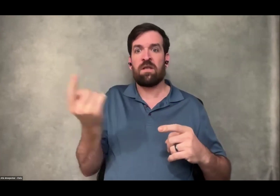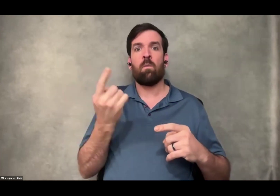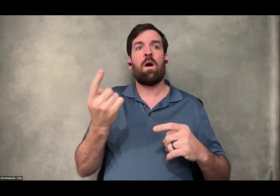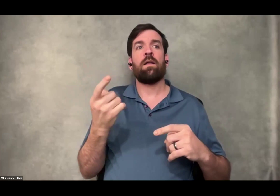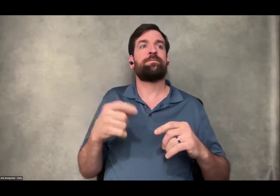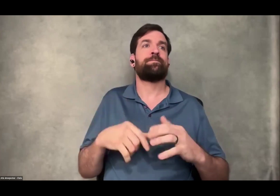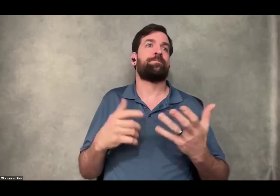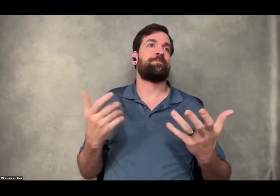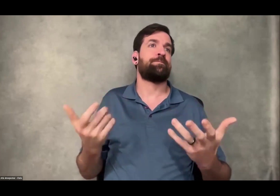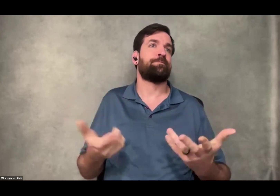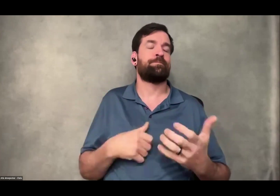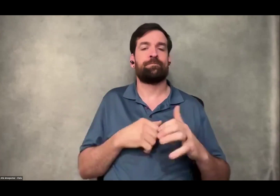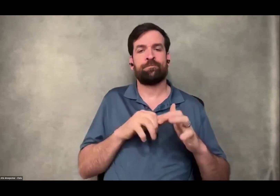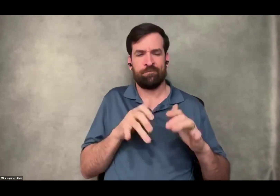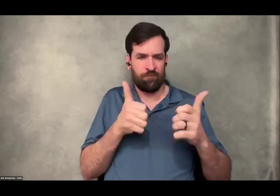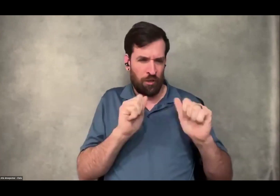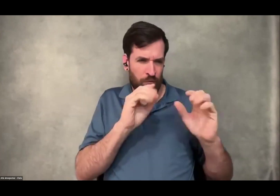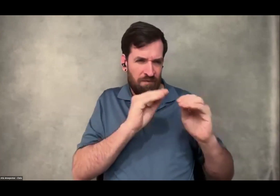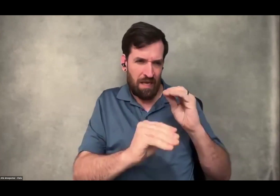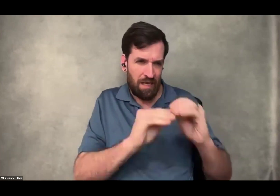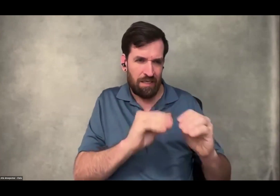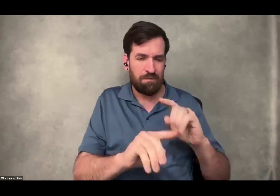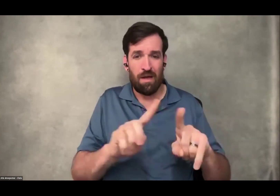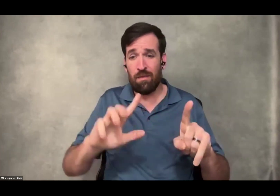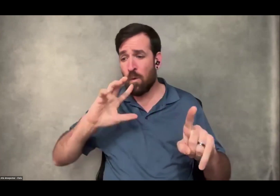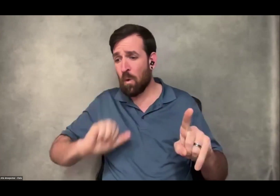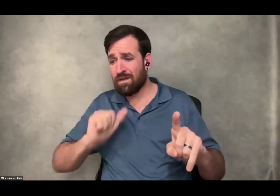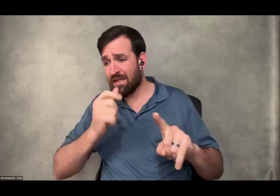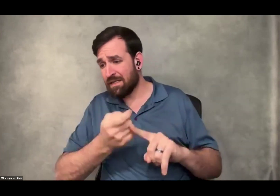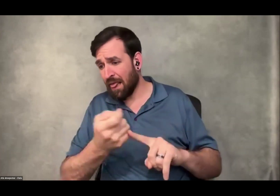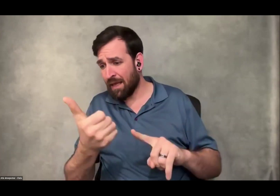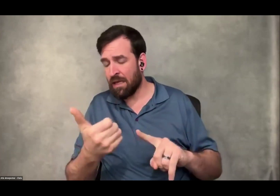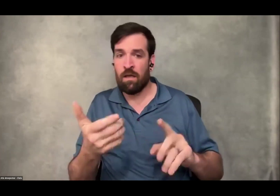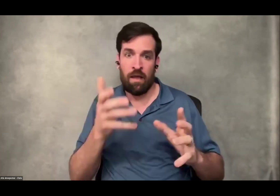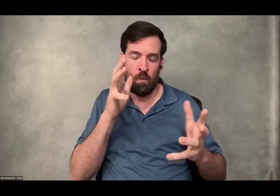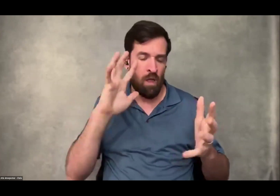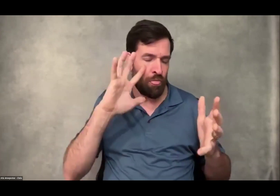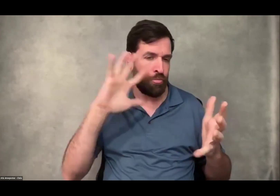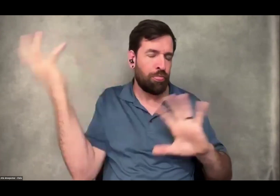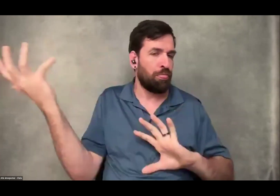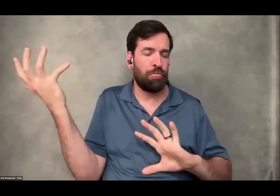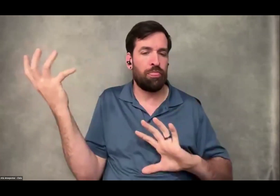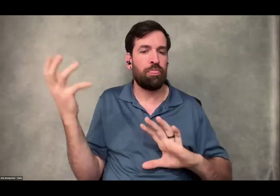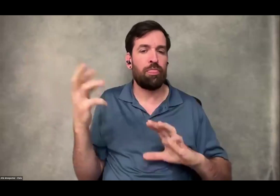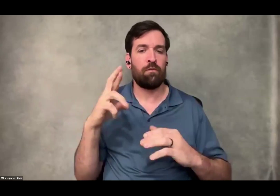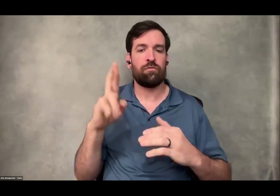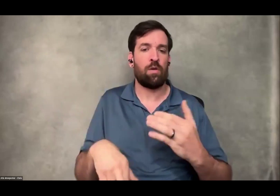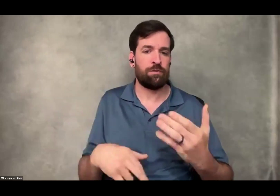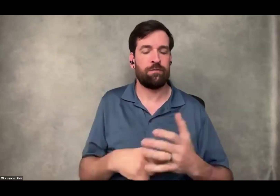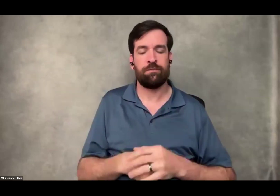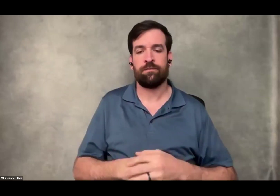there and try to fix it but didn't delete the old, and yeah, it'll definitely give you what is there.